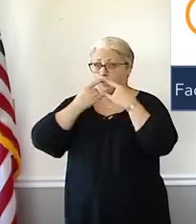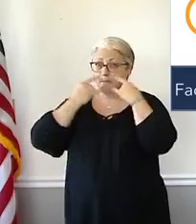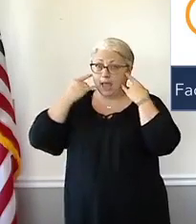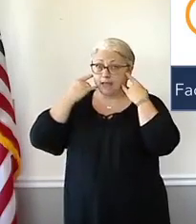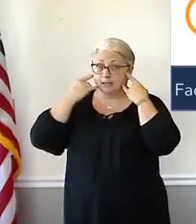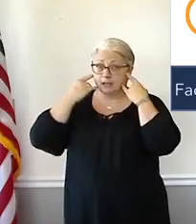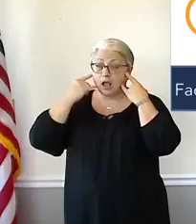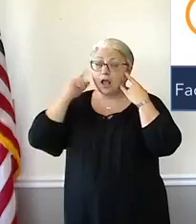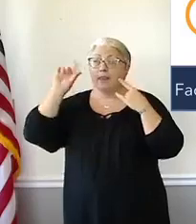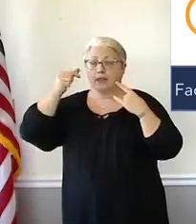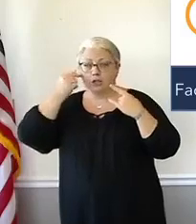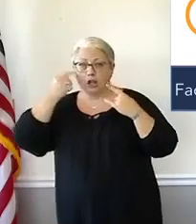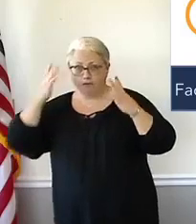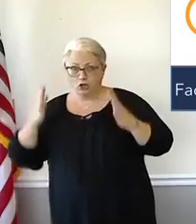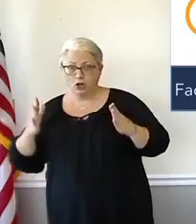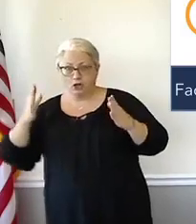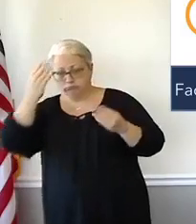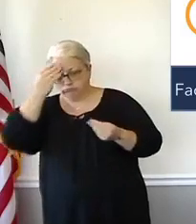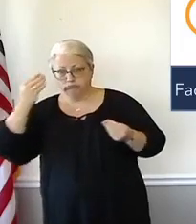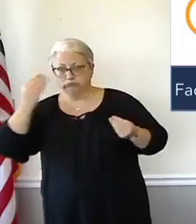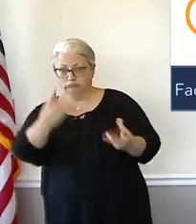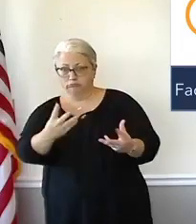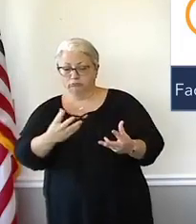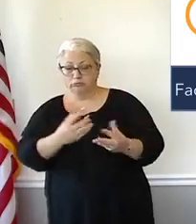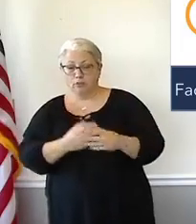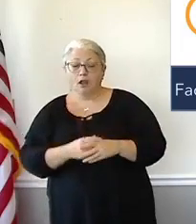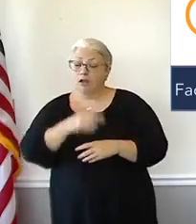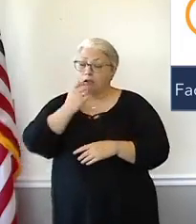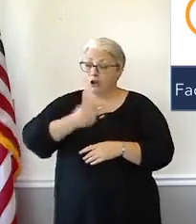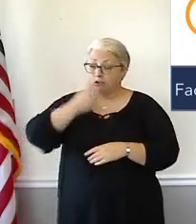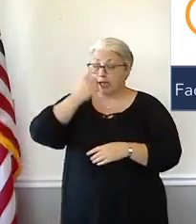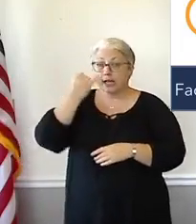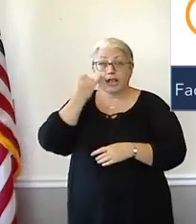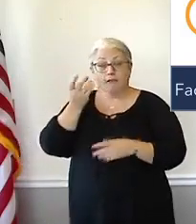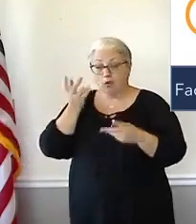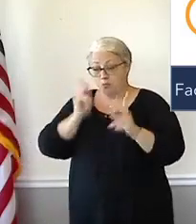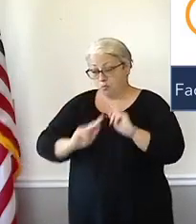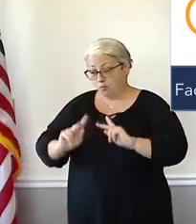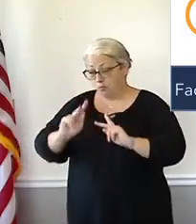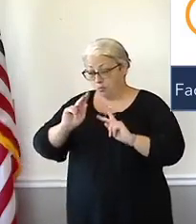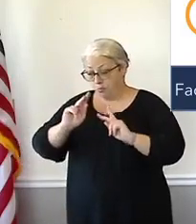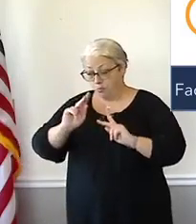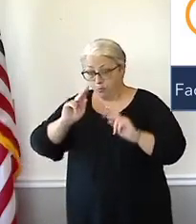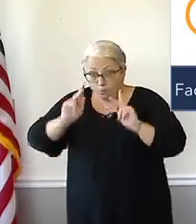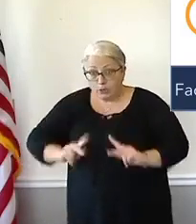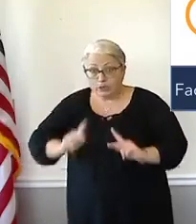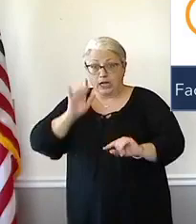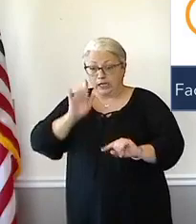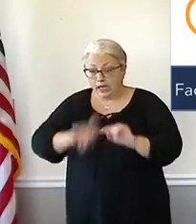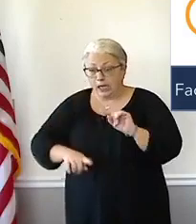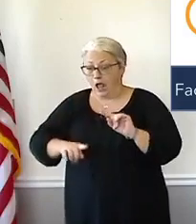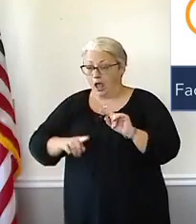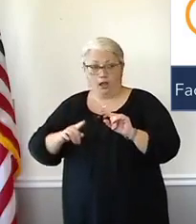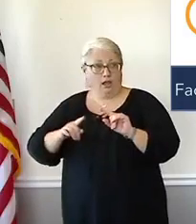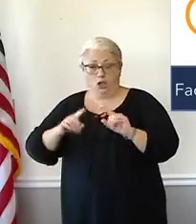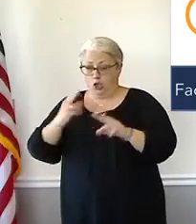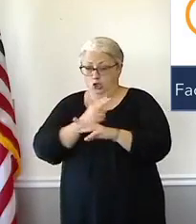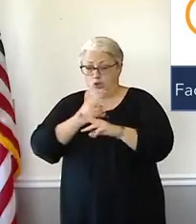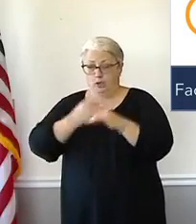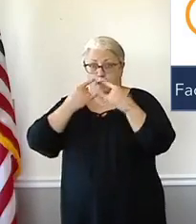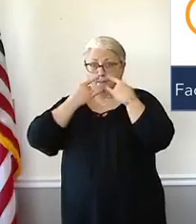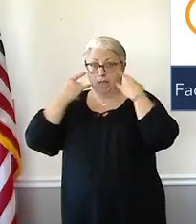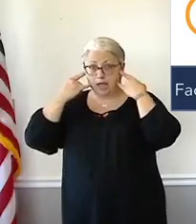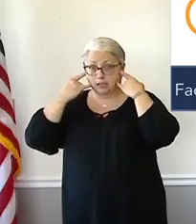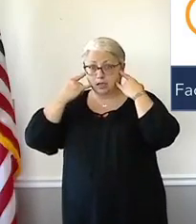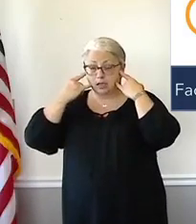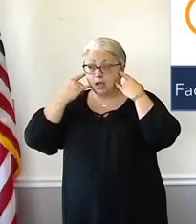That said, you are to make reasonable accommodation for anyone who may not be able to wear a mask, which could mean please stand outside, call in, and